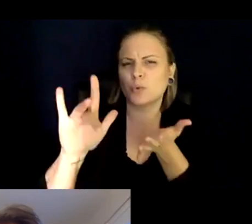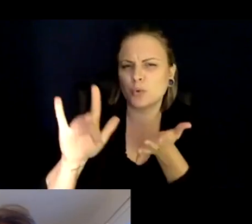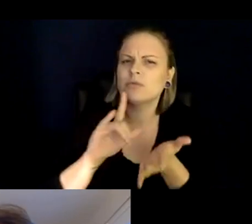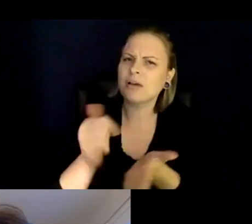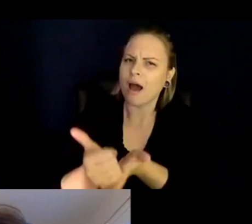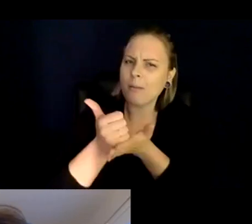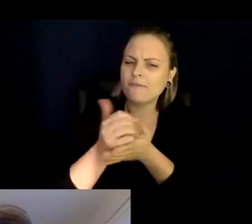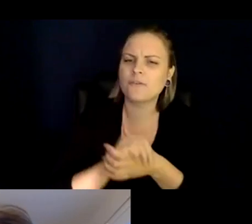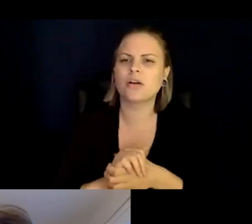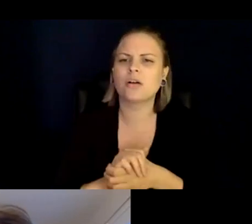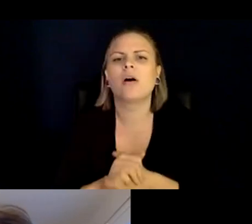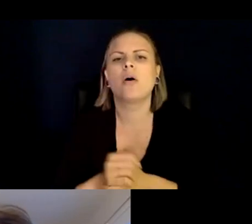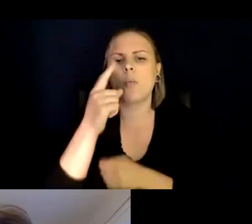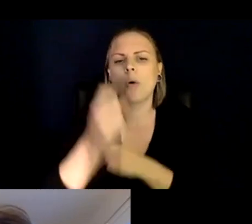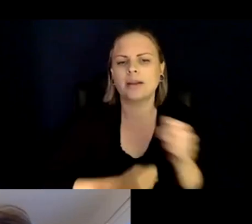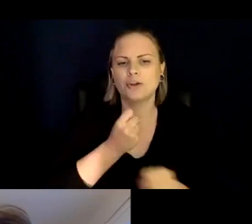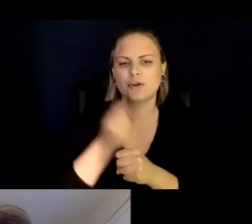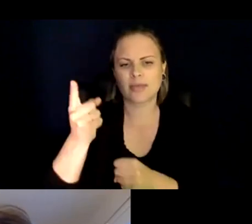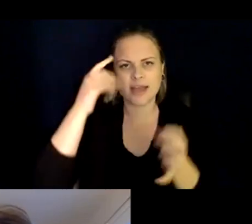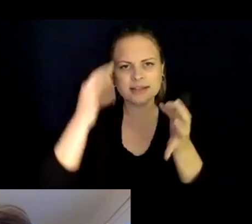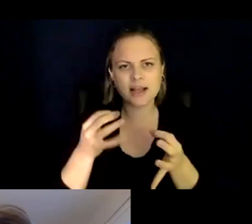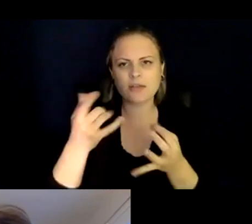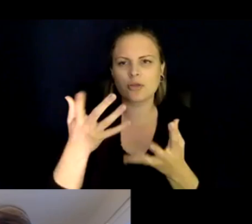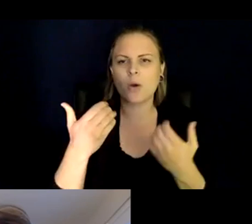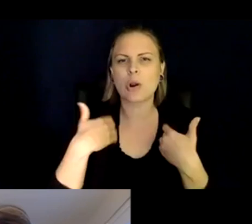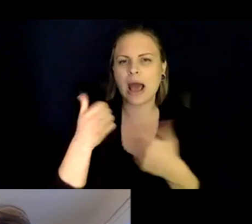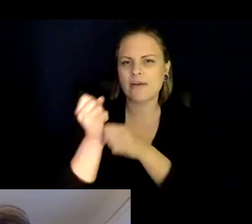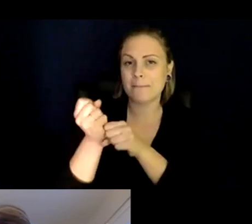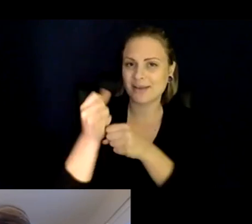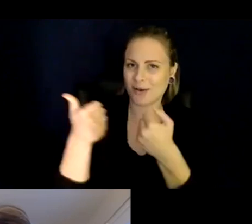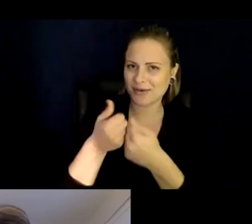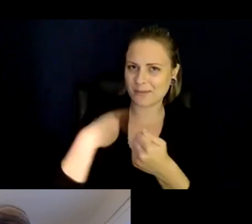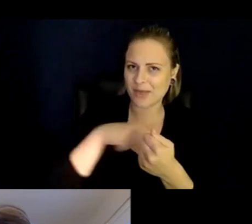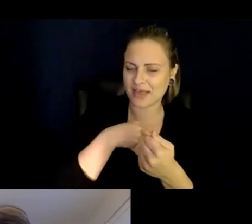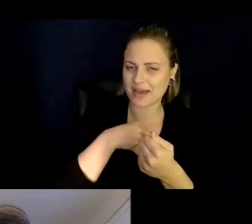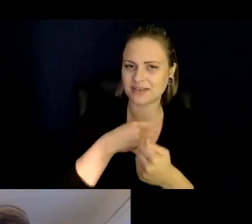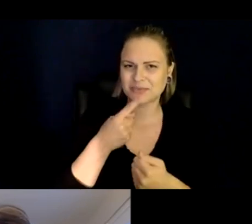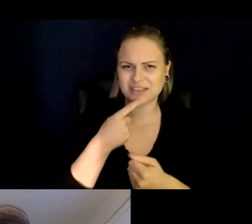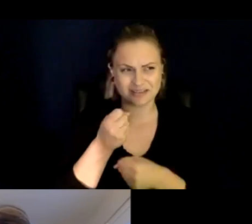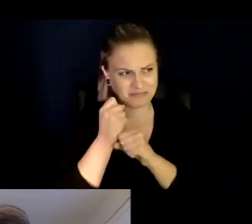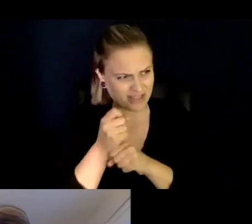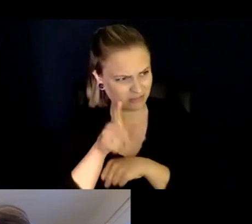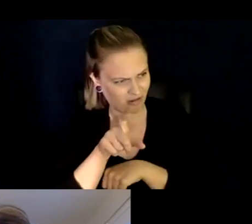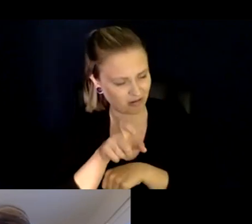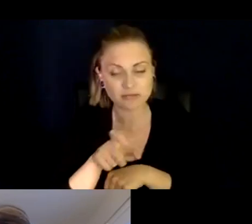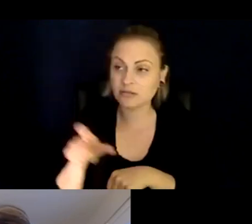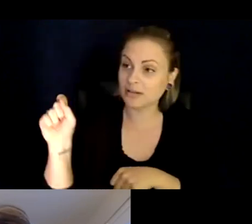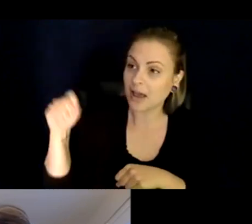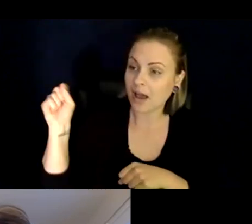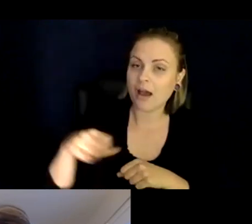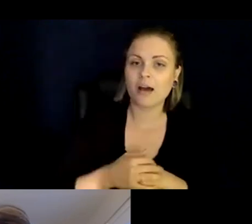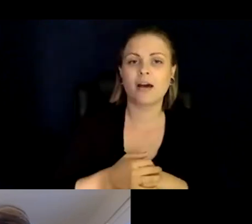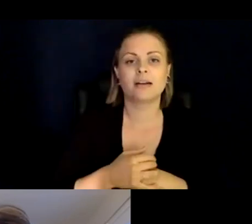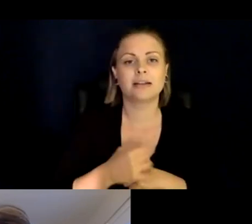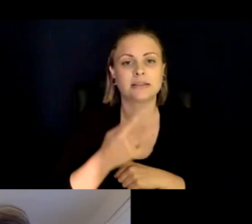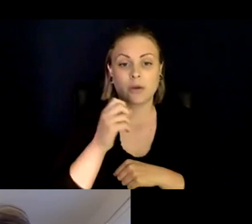decided that they would like to have a baseball game with us. And we said, baseball? And they said, yeah. And I said, tomorrow